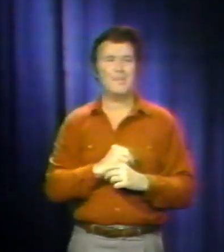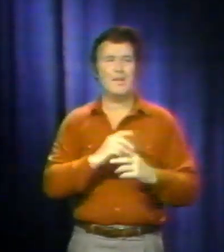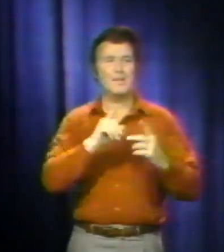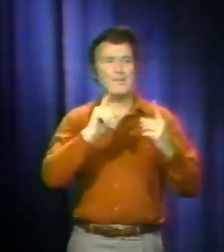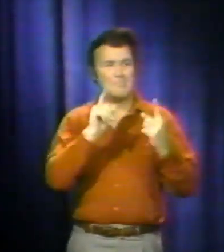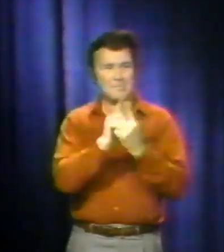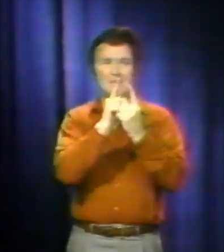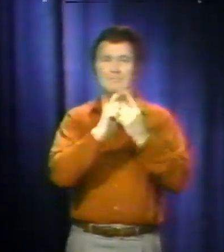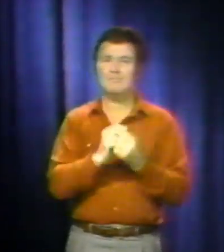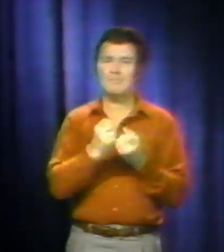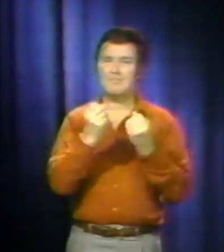I met